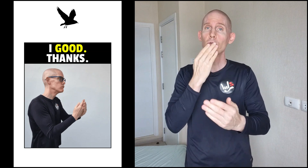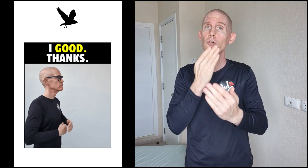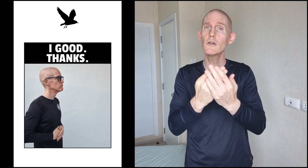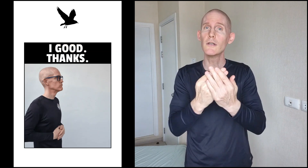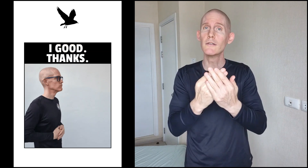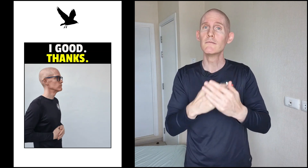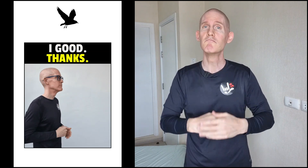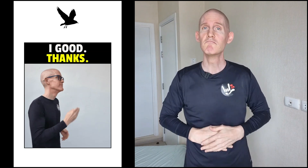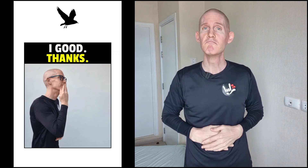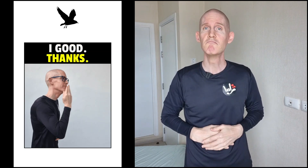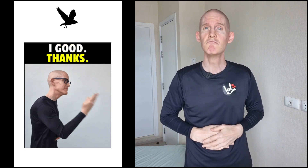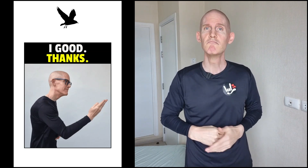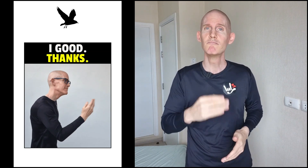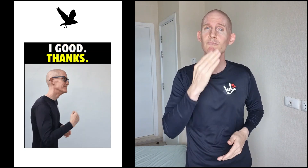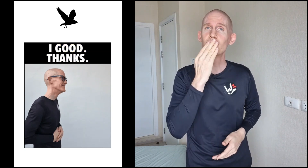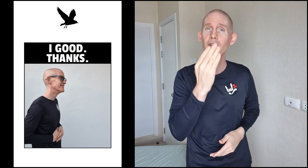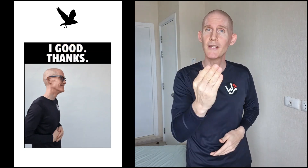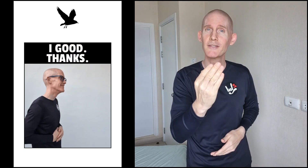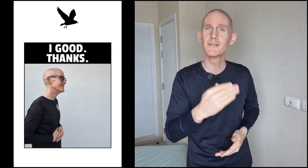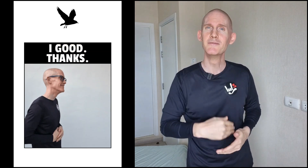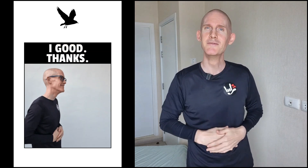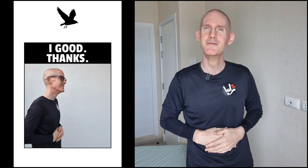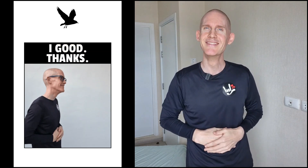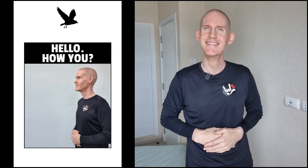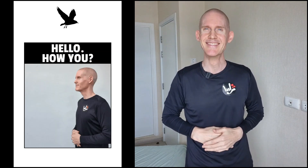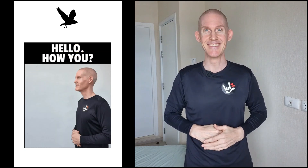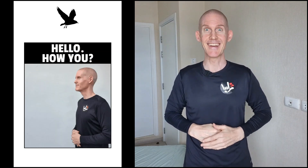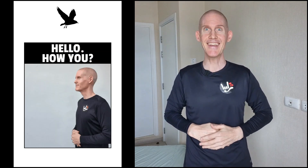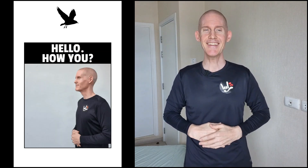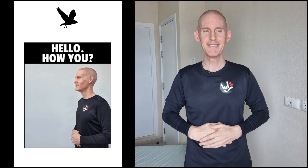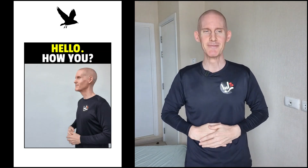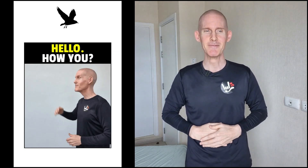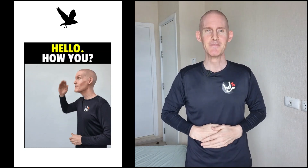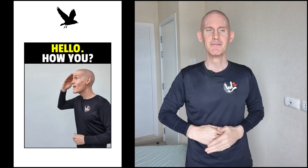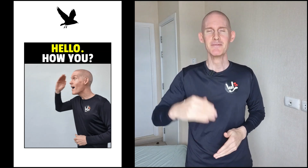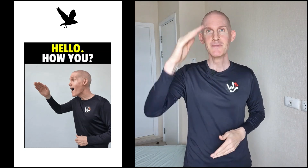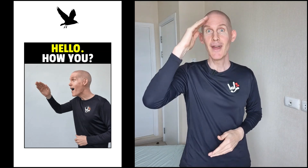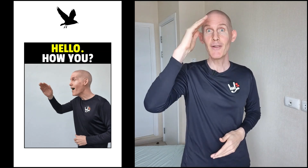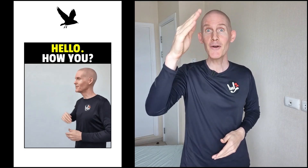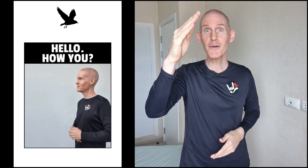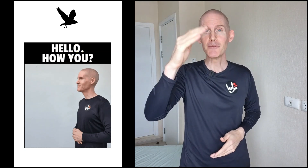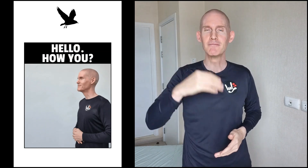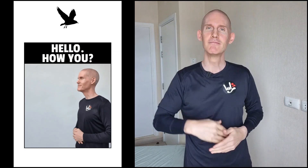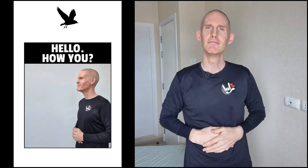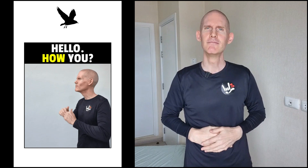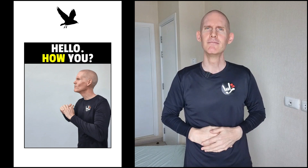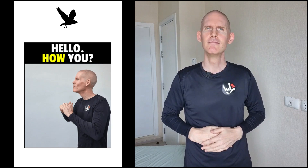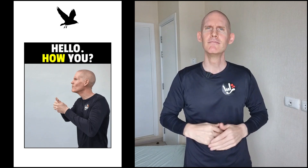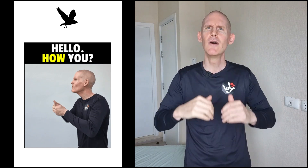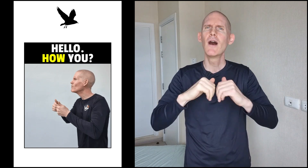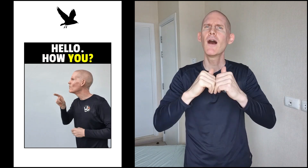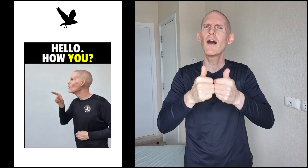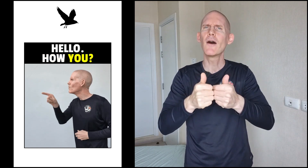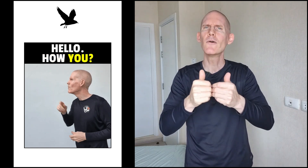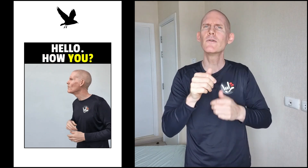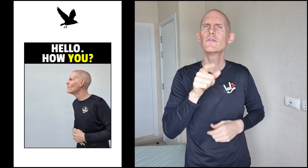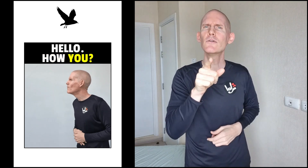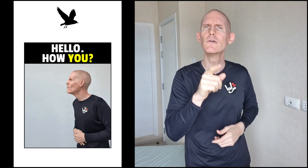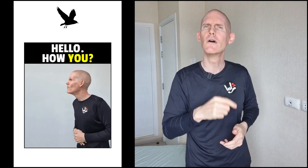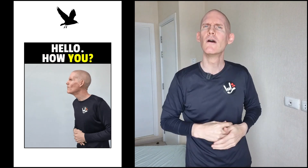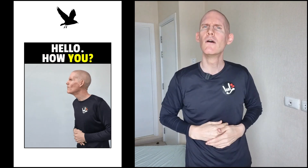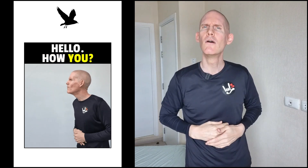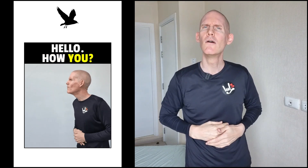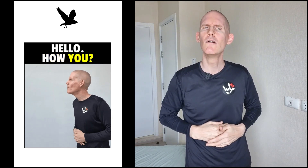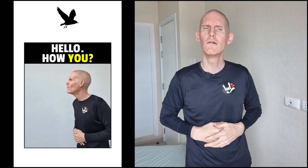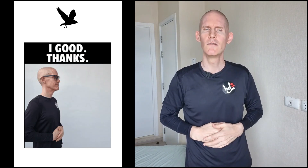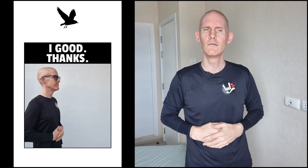I, good, thanks. Again. Hello, how